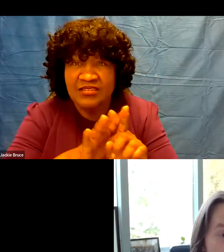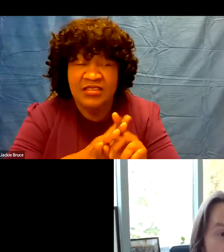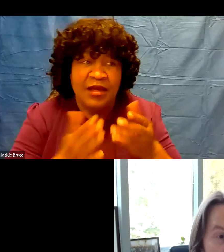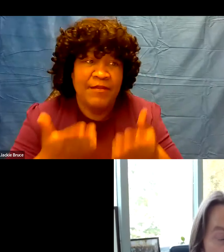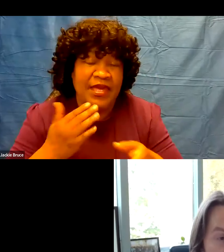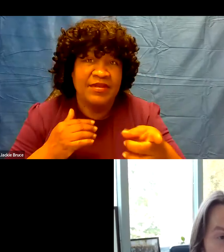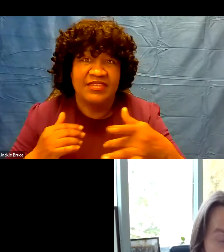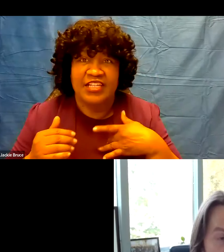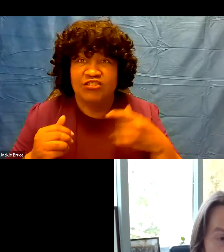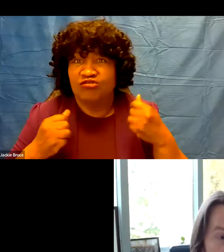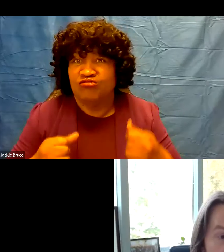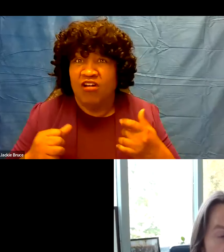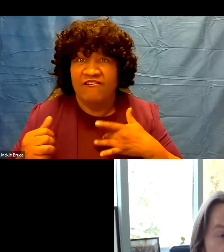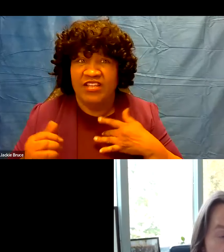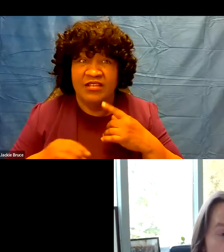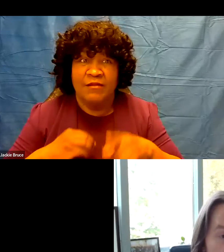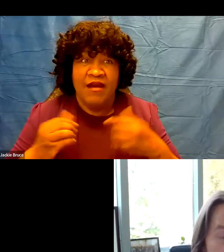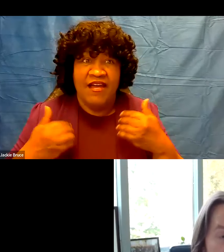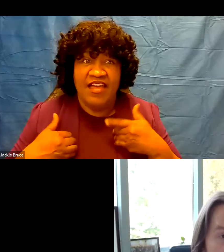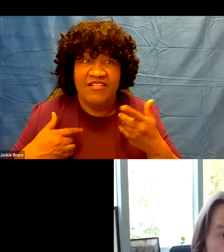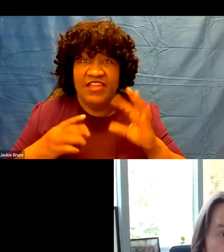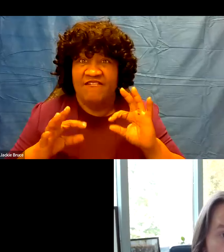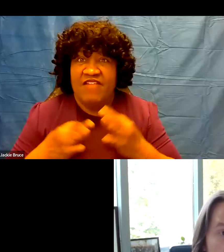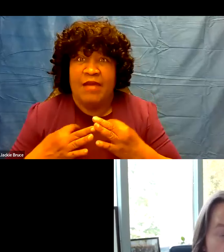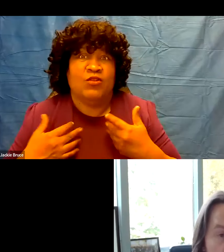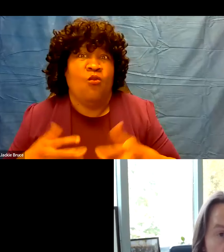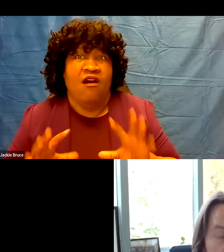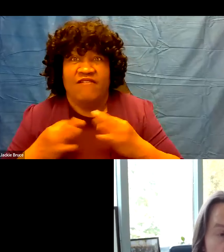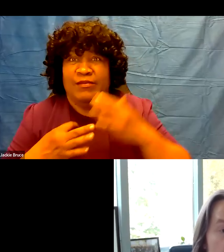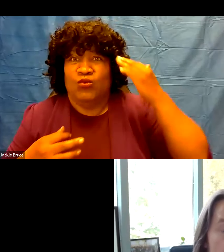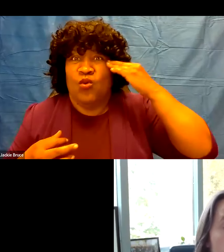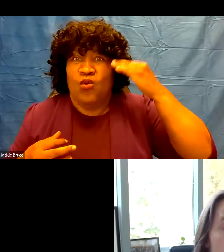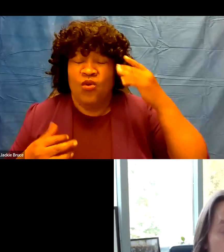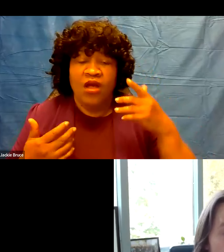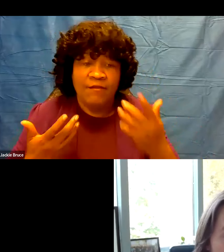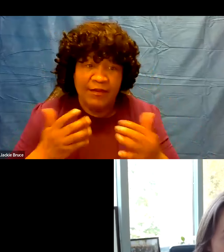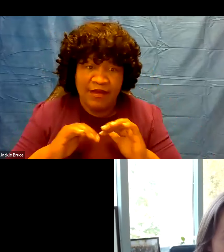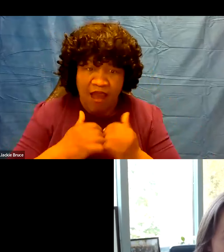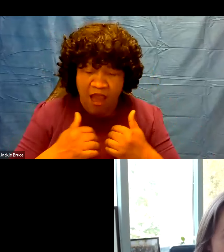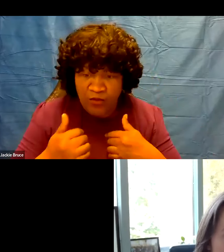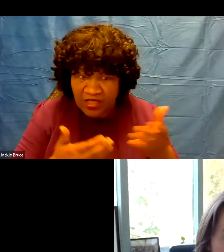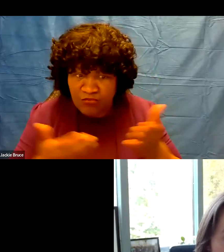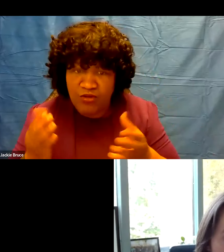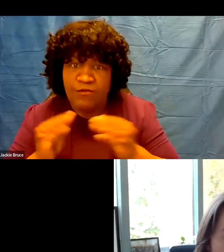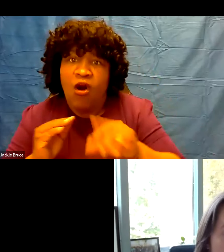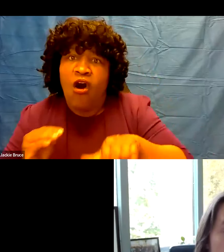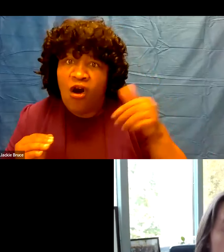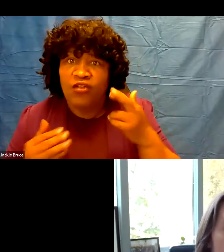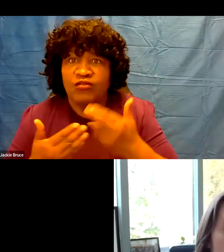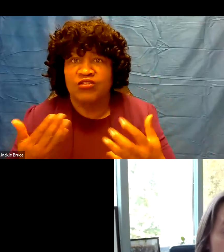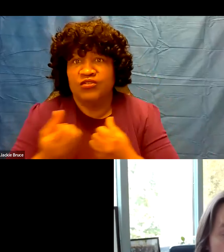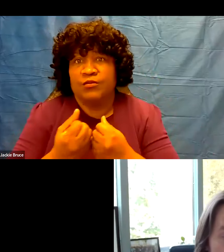are showing really strong feelings towards having their family know about anything, then we can work around how can we bring other resources and support